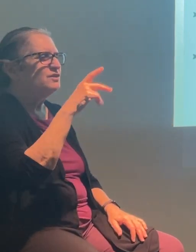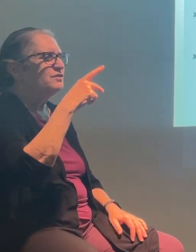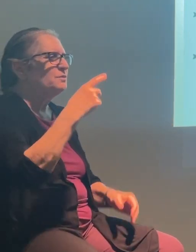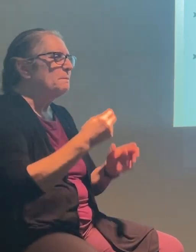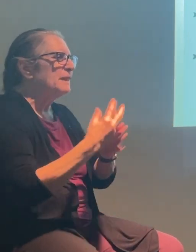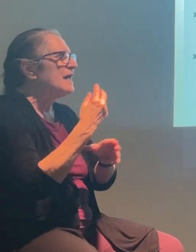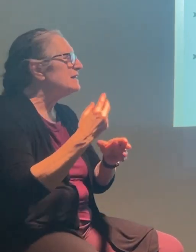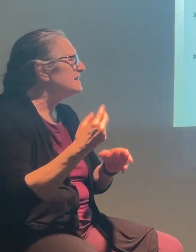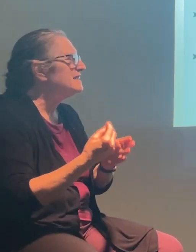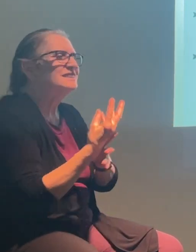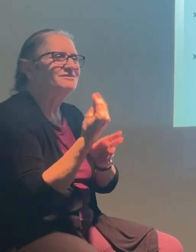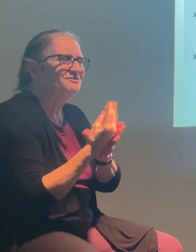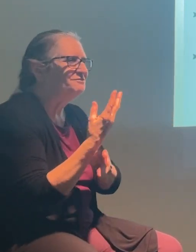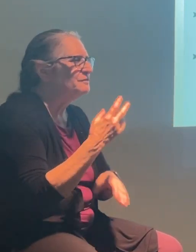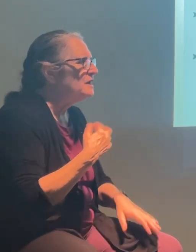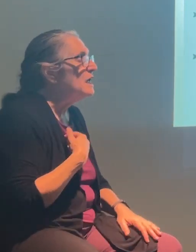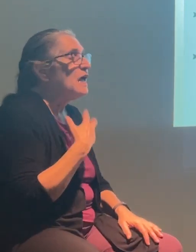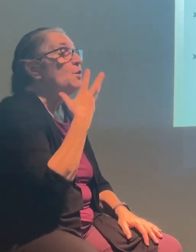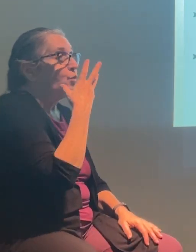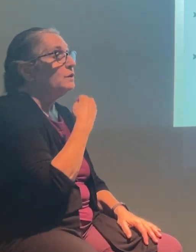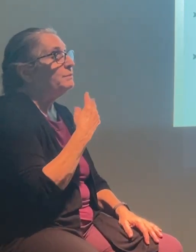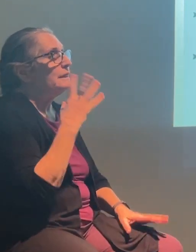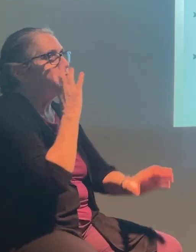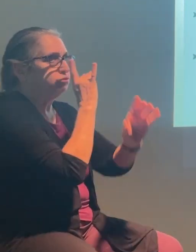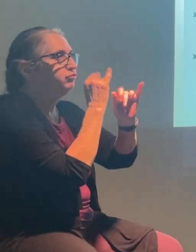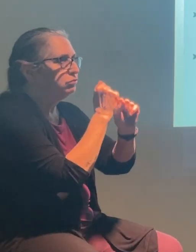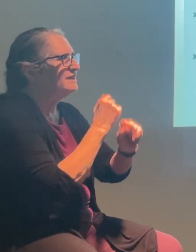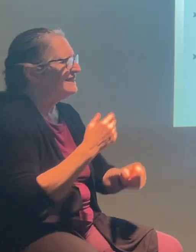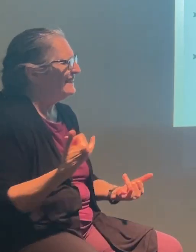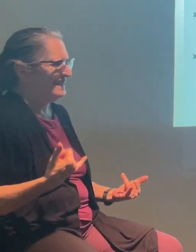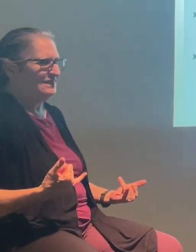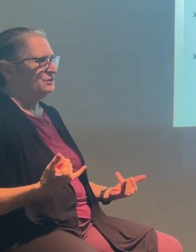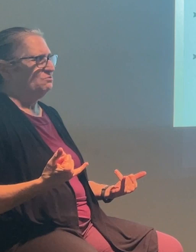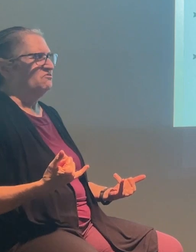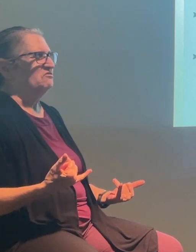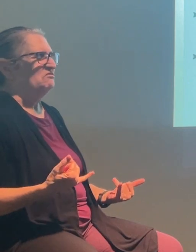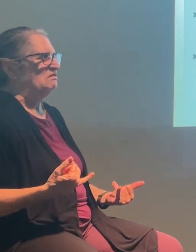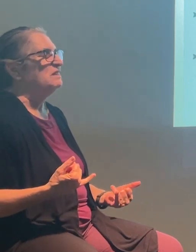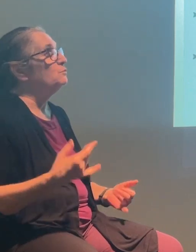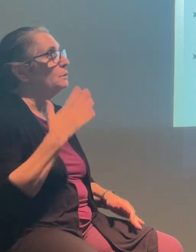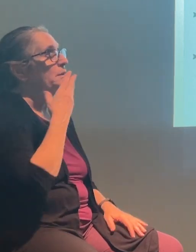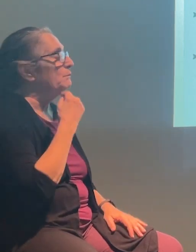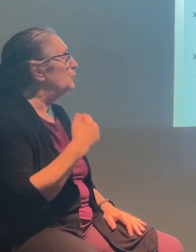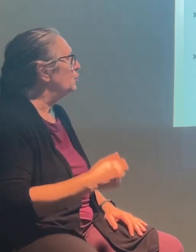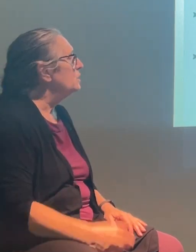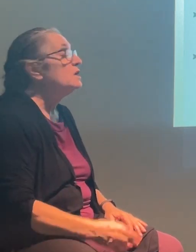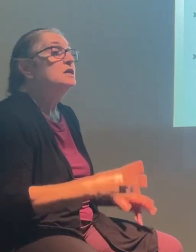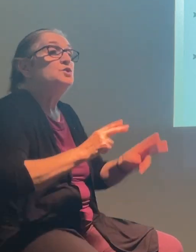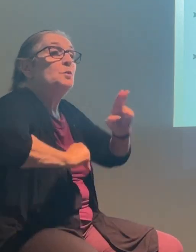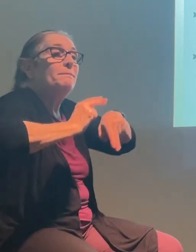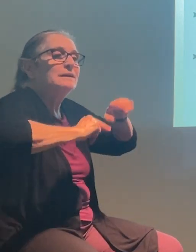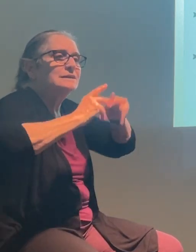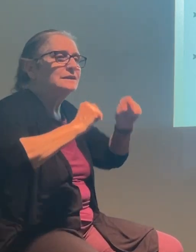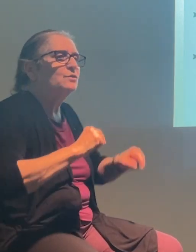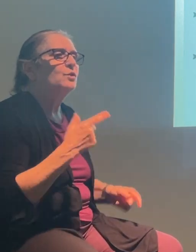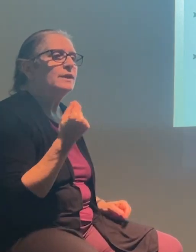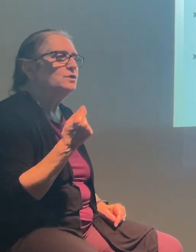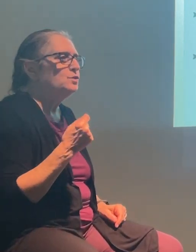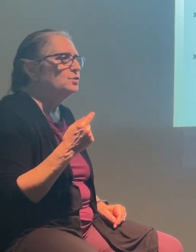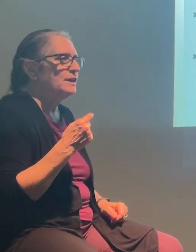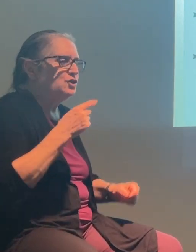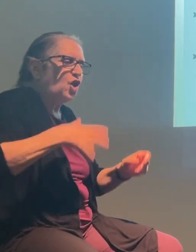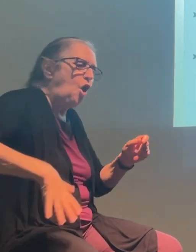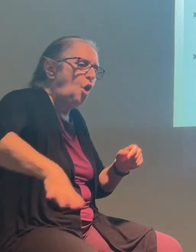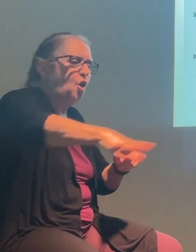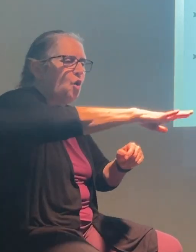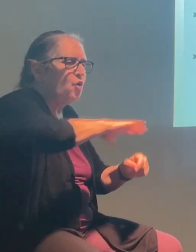restaurant on top at some point. It's going to be way more attractive than it is now. So and in order to build it, they destroyed an entire